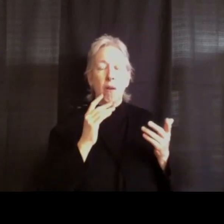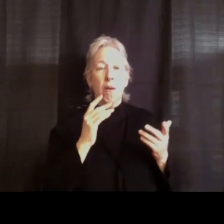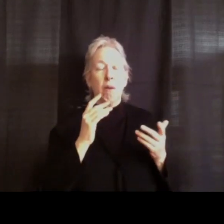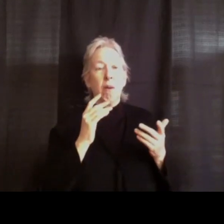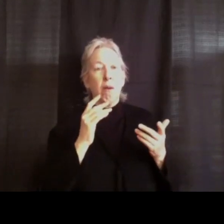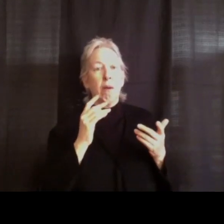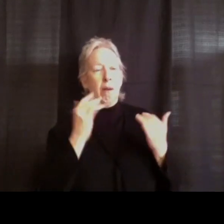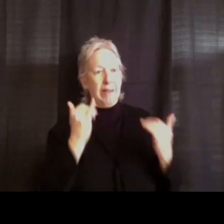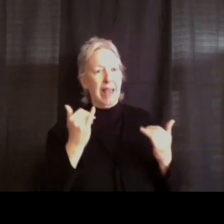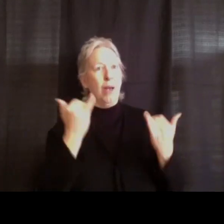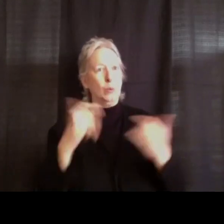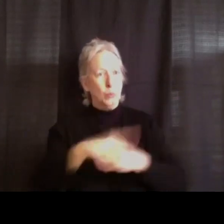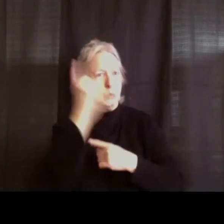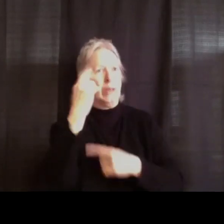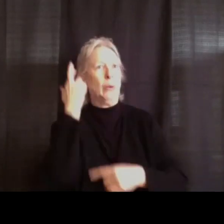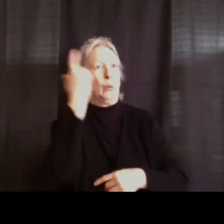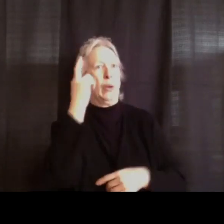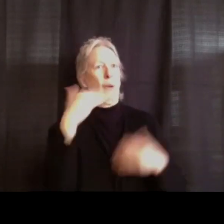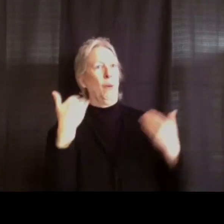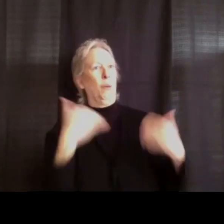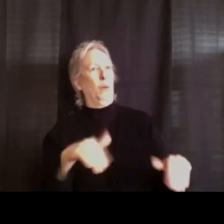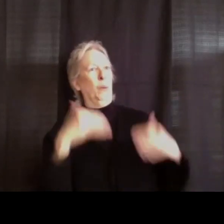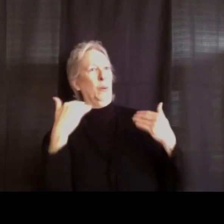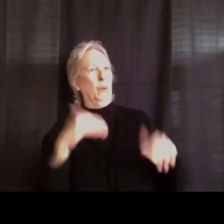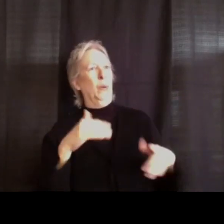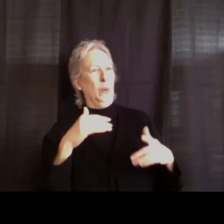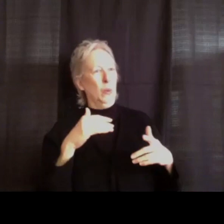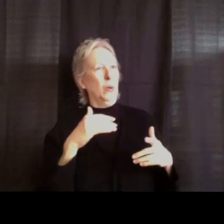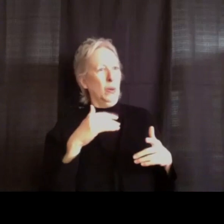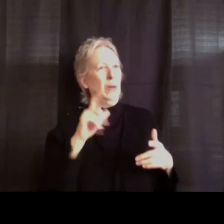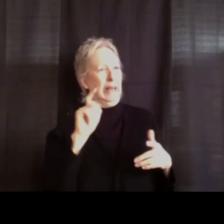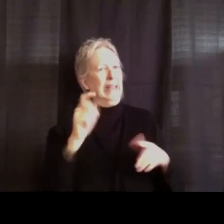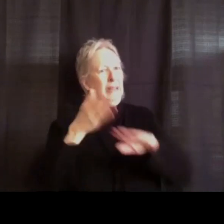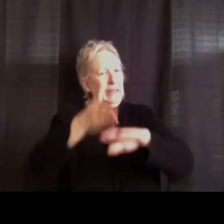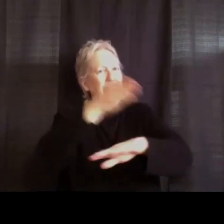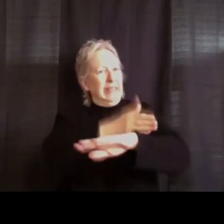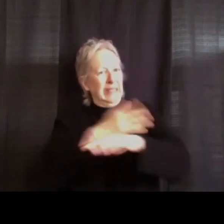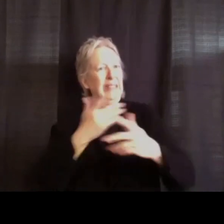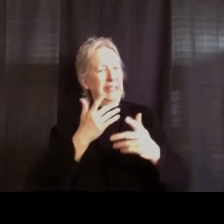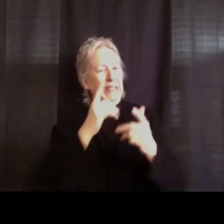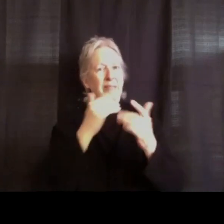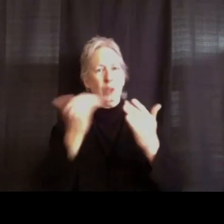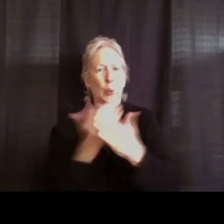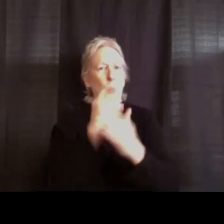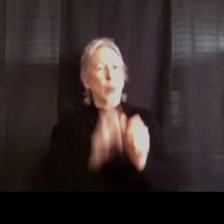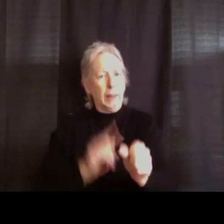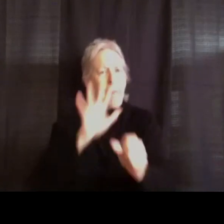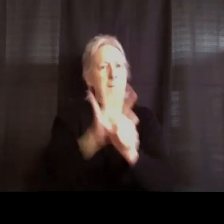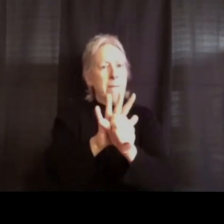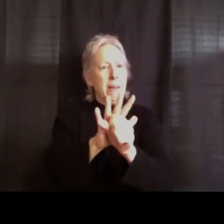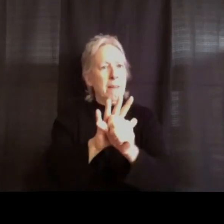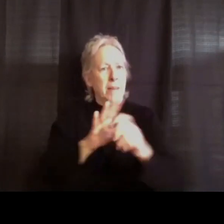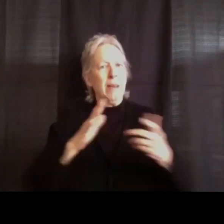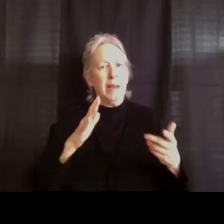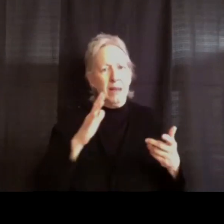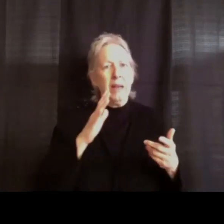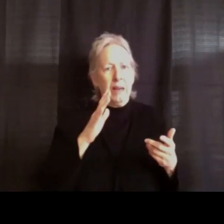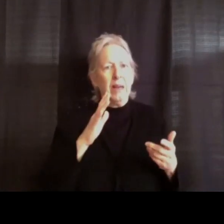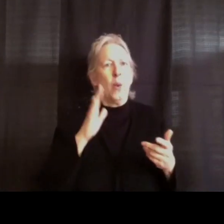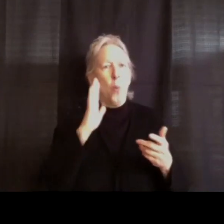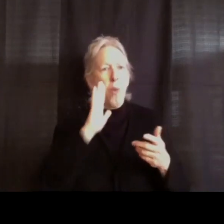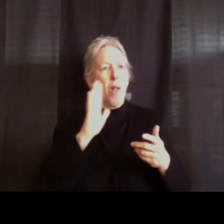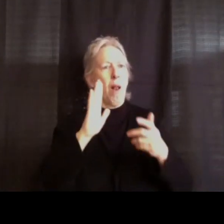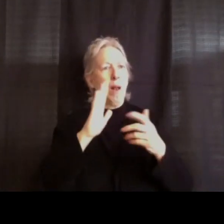of this virus, we renew our commitment to the holy work of building new structures of